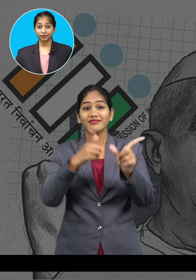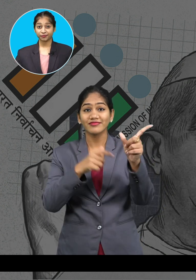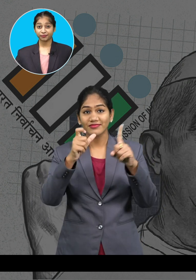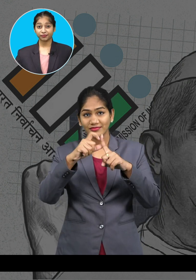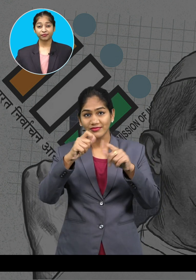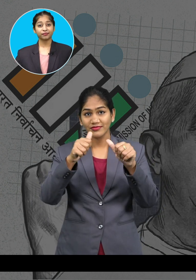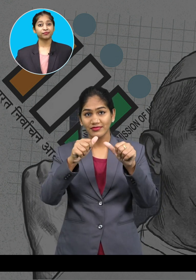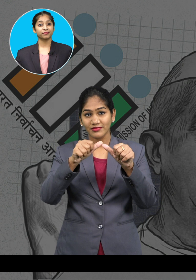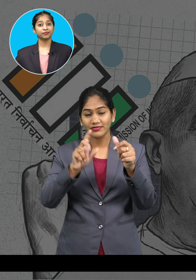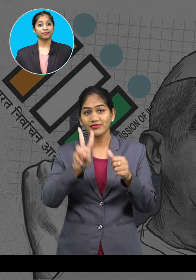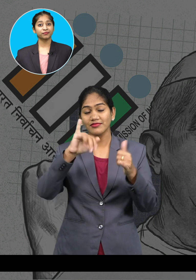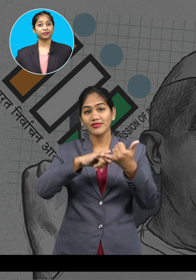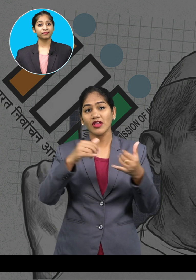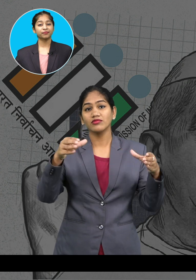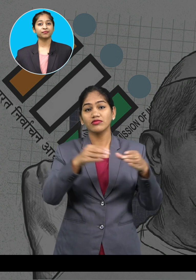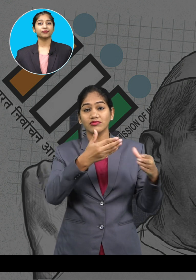Yadavs,